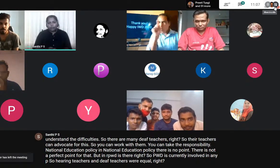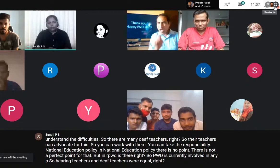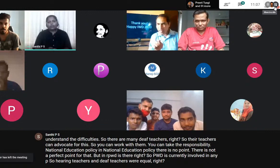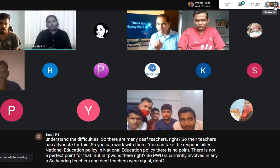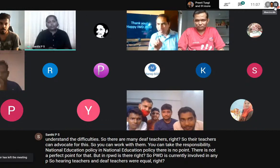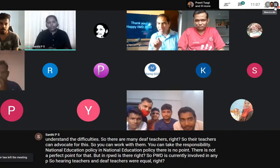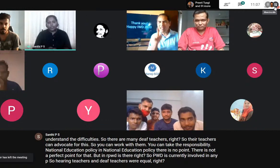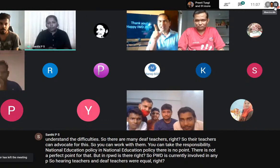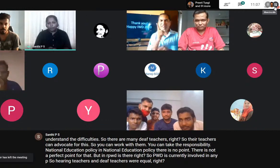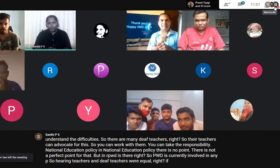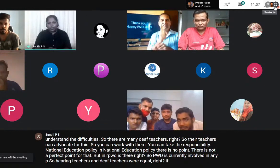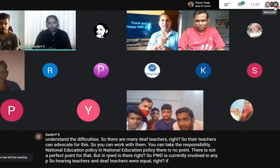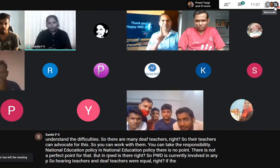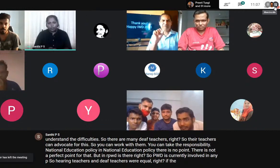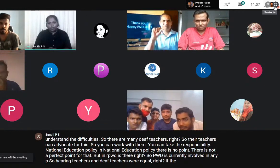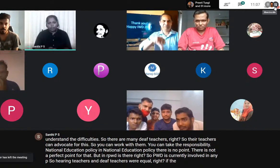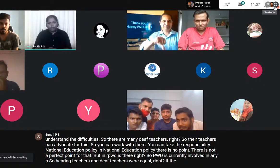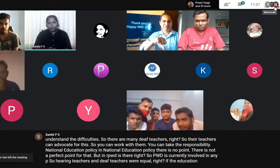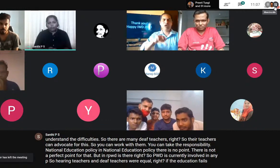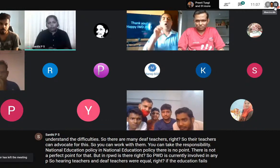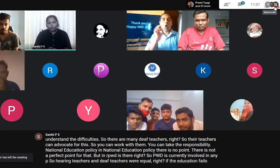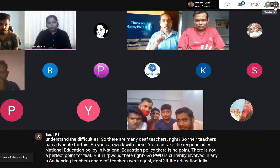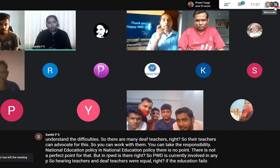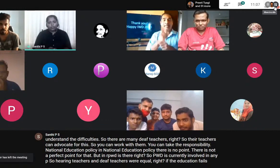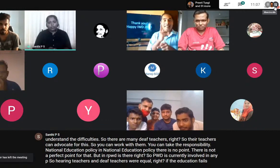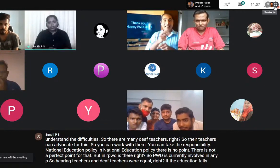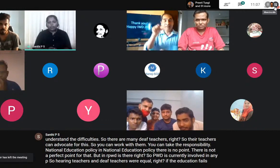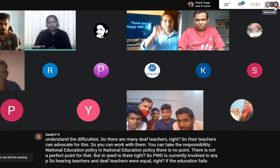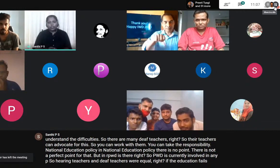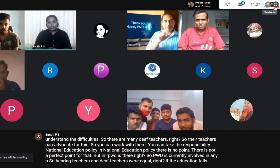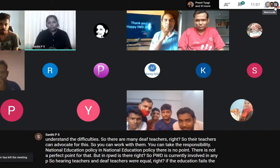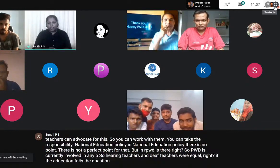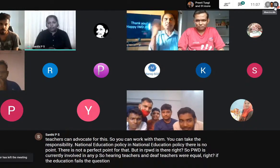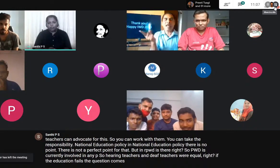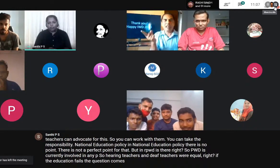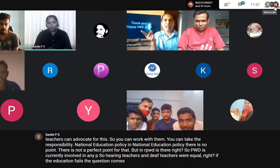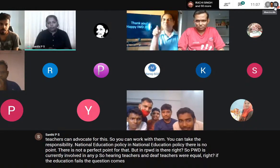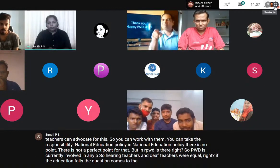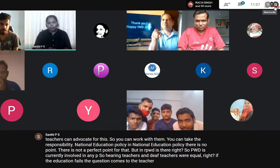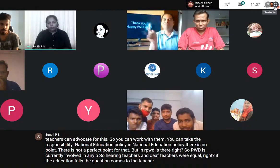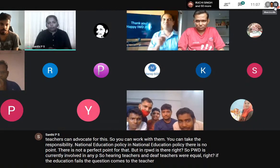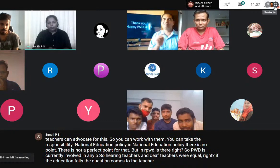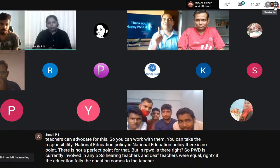If the education fails, the question comes to the teacher.